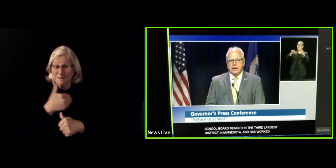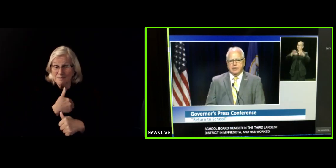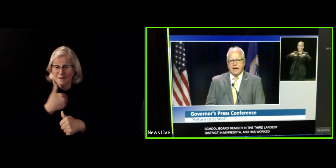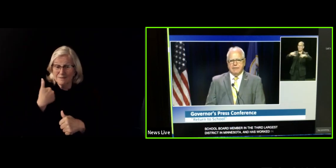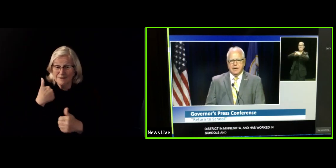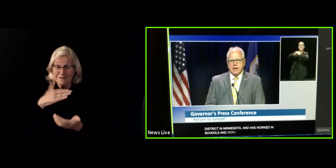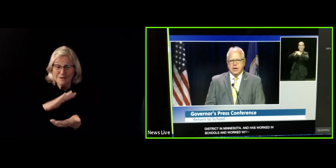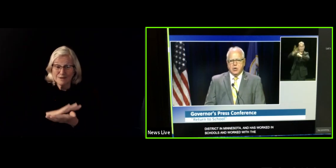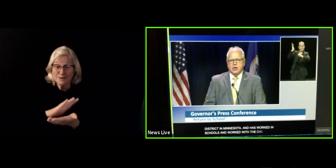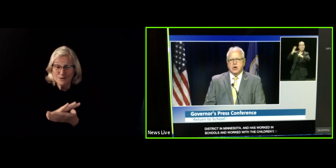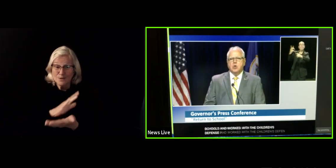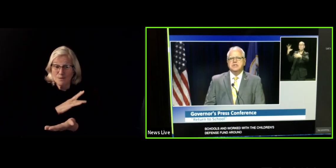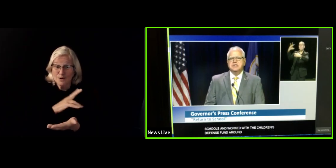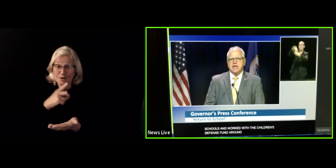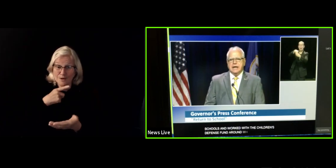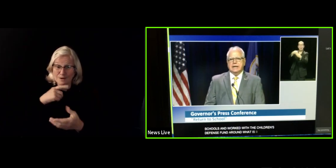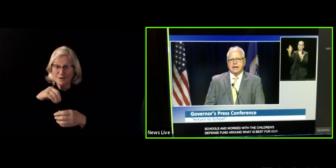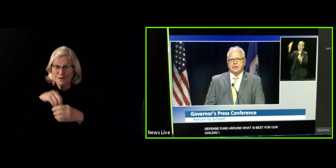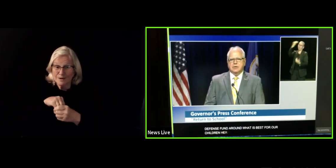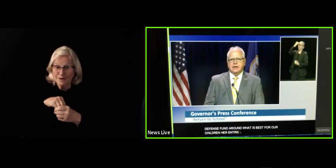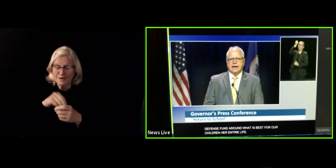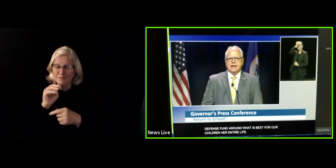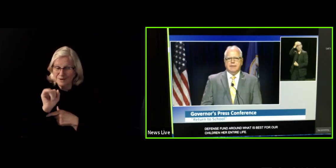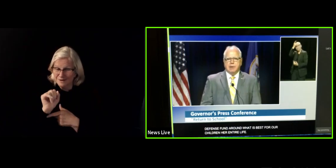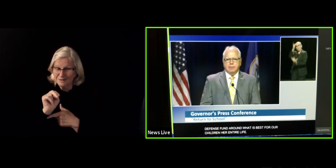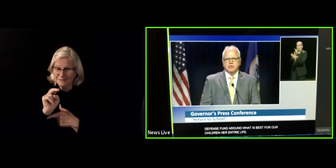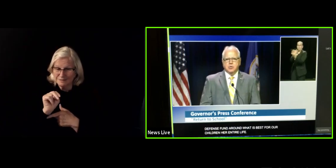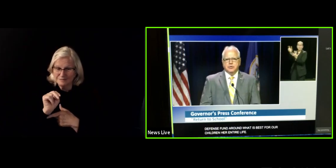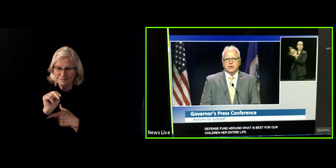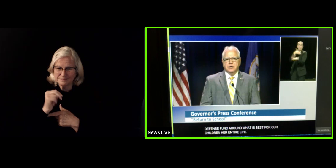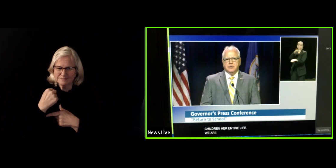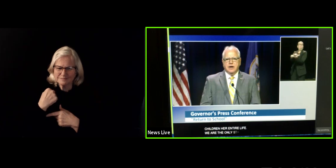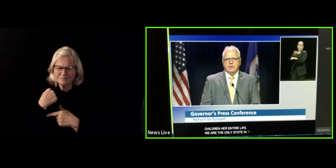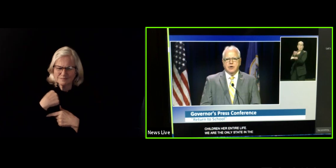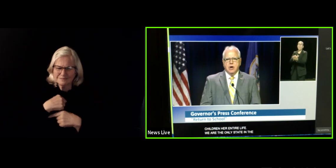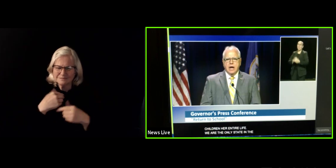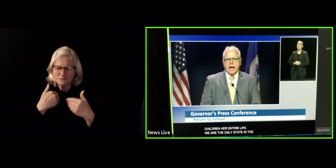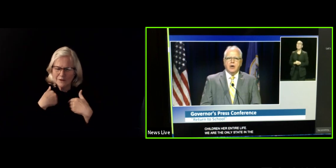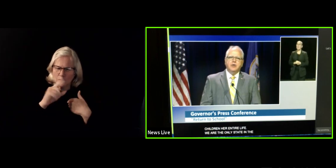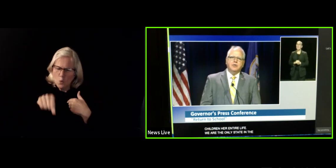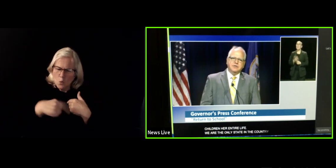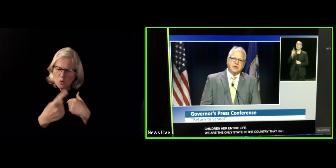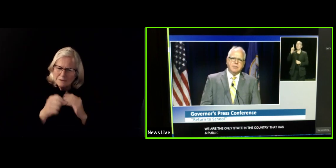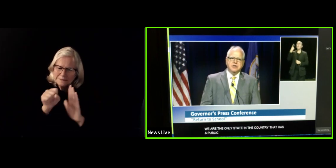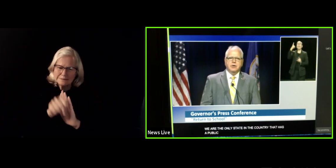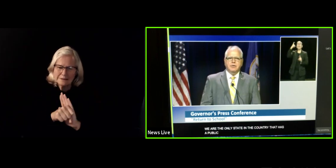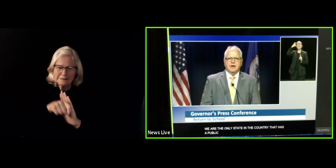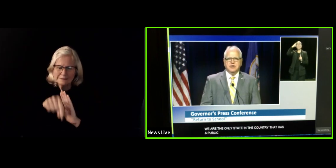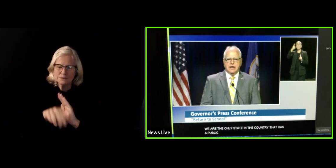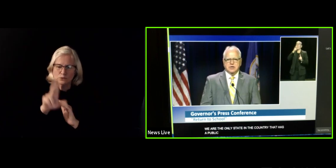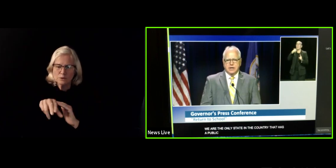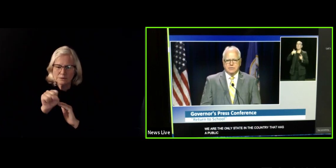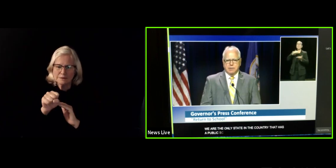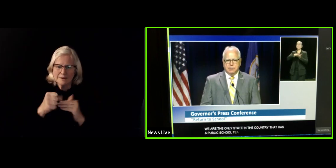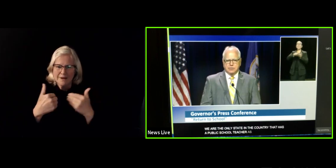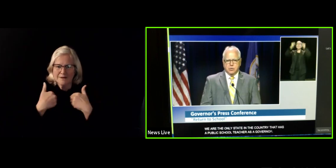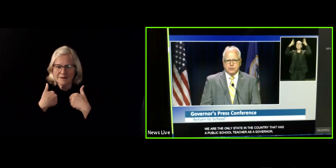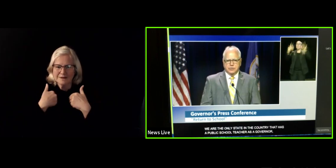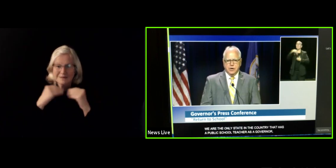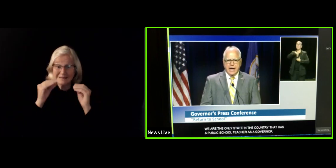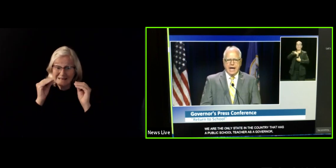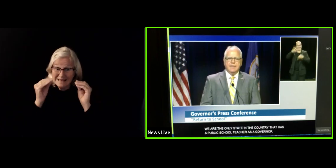entire life. We are the only state in the country that has a public school teacher as a governor and also as the commissioner of education as a public